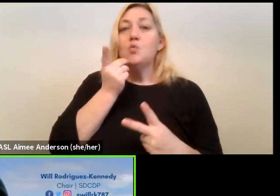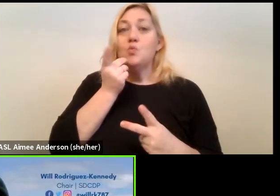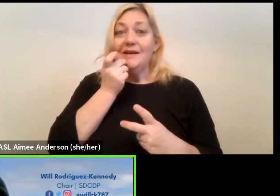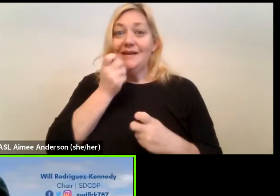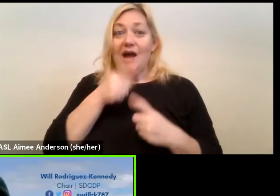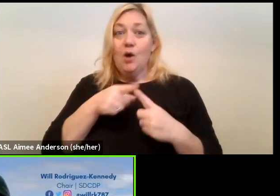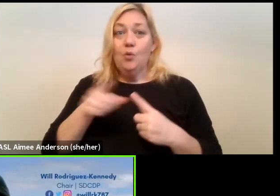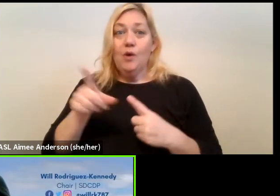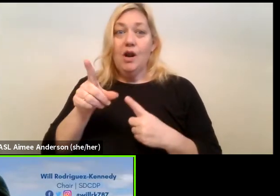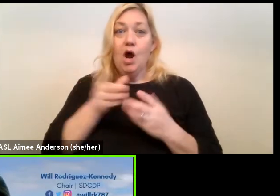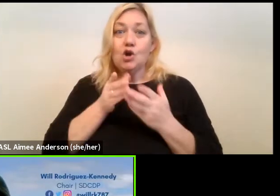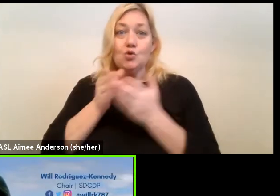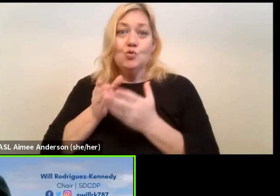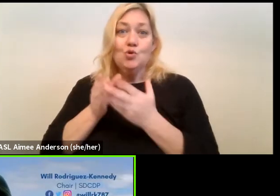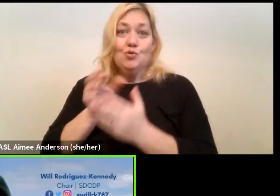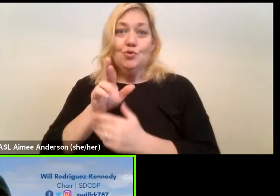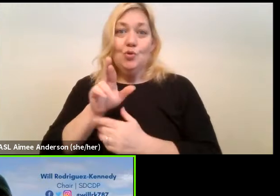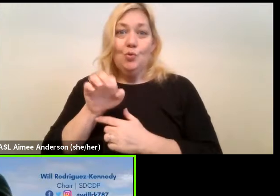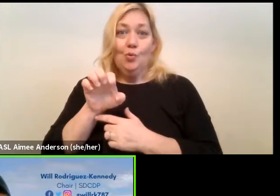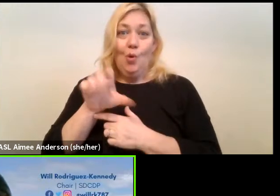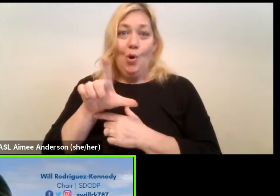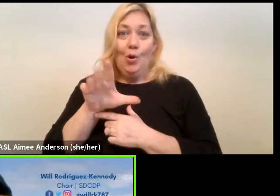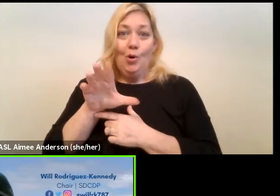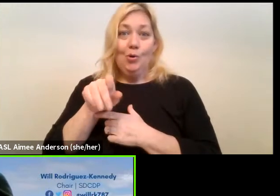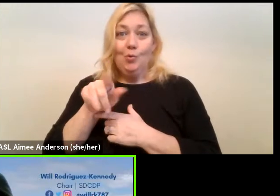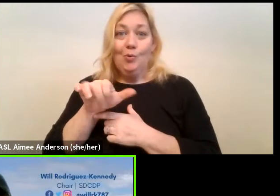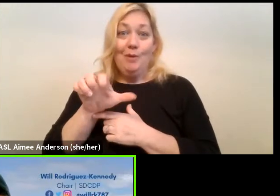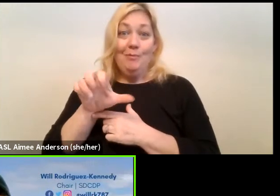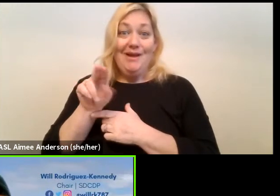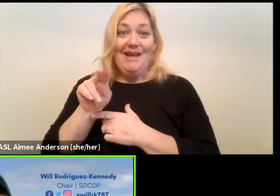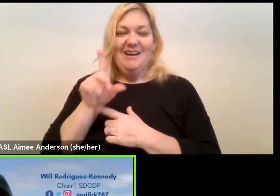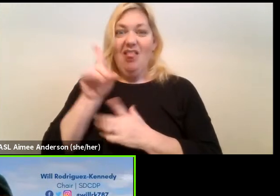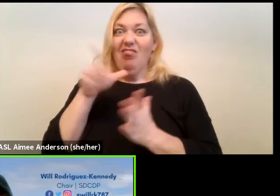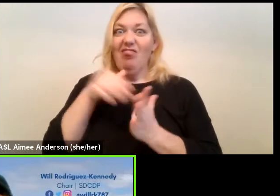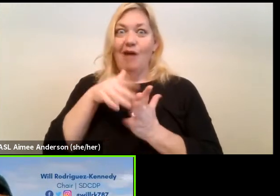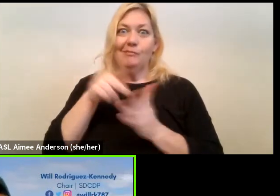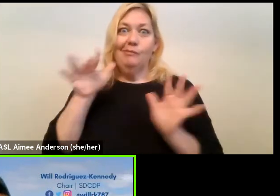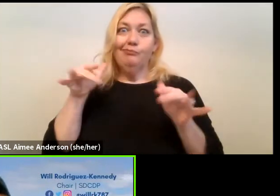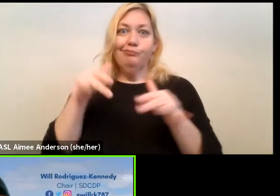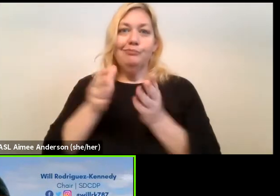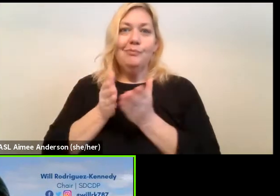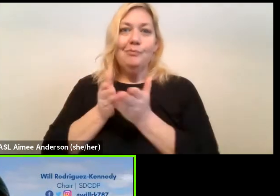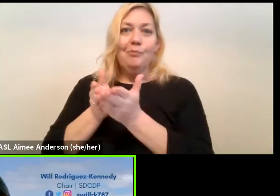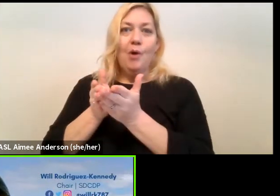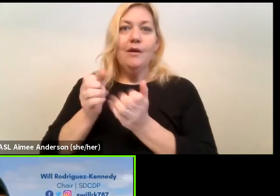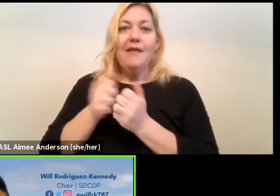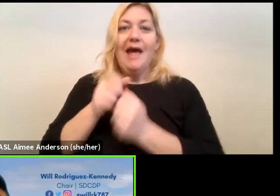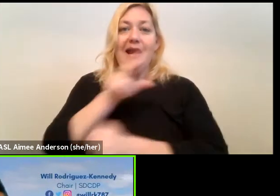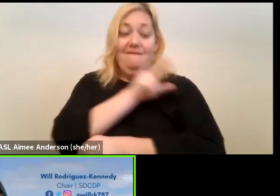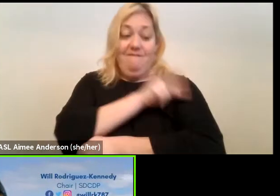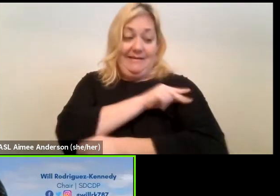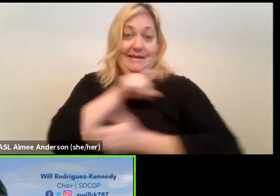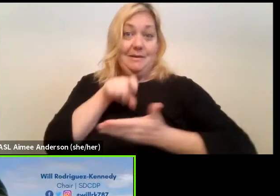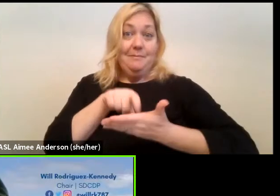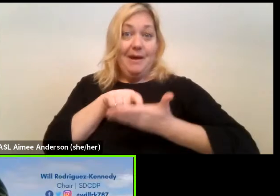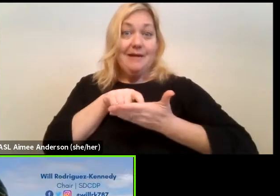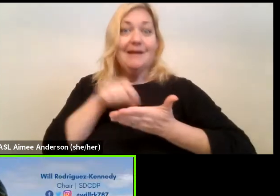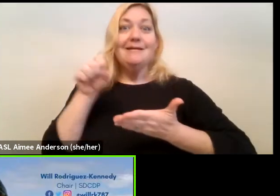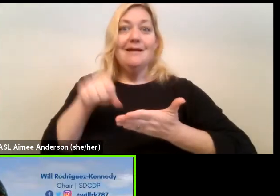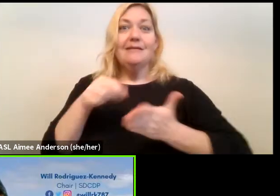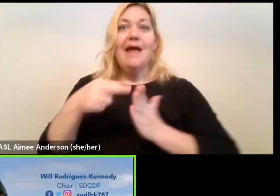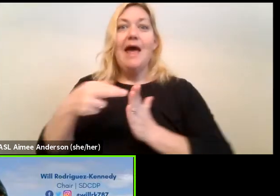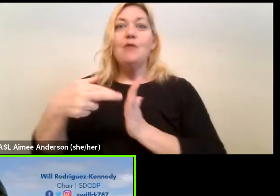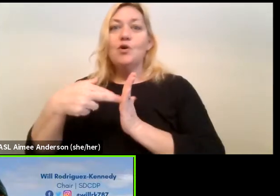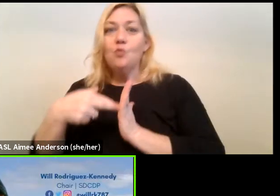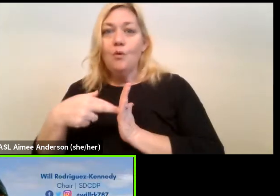trade cruise for Royal Caribbean, and one of the things and there's 1,000 people there, and what they did is they had a vaccine mandate and required